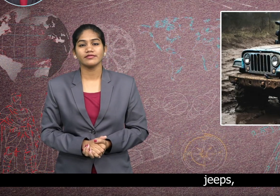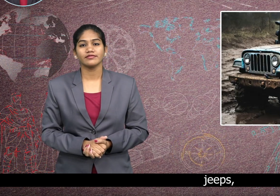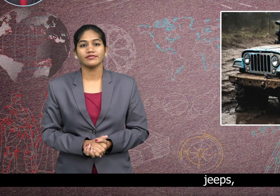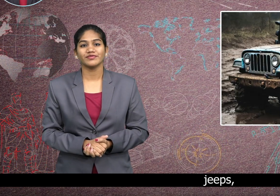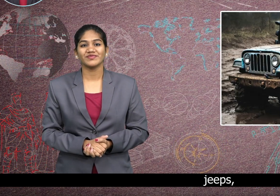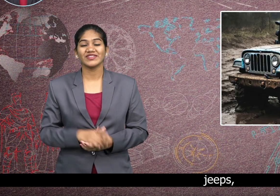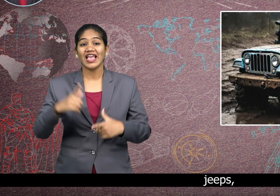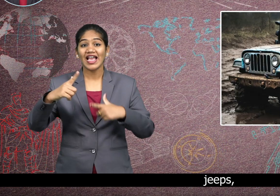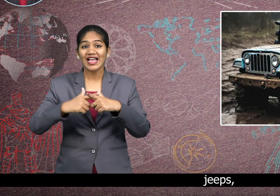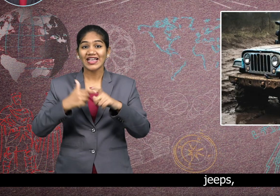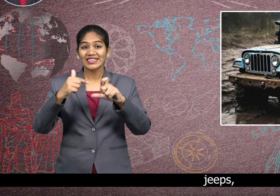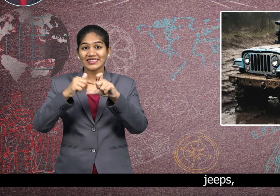jeeps,